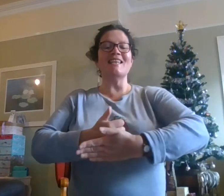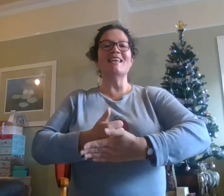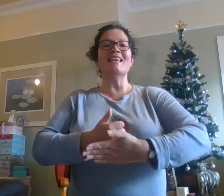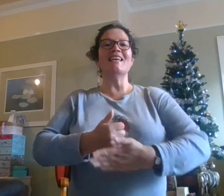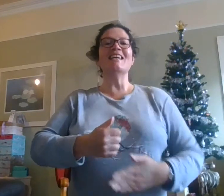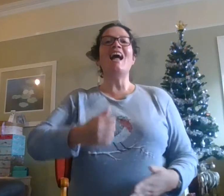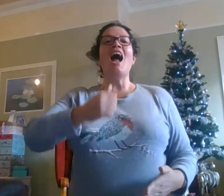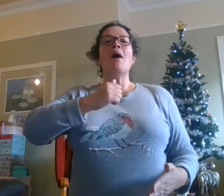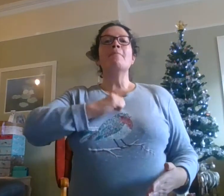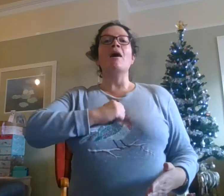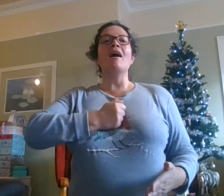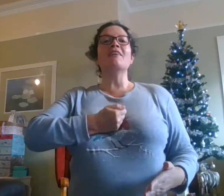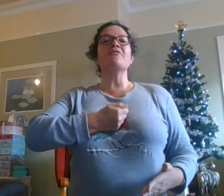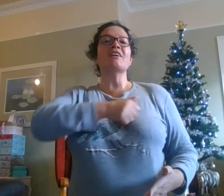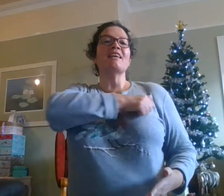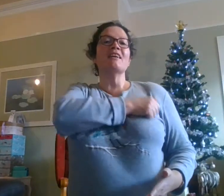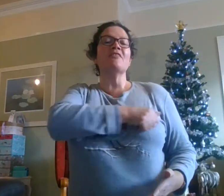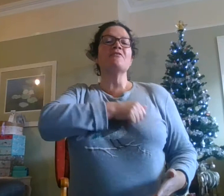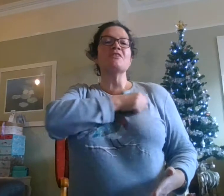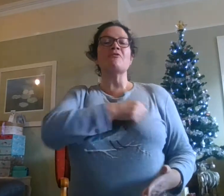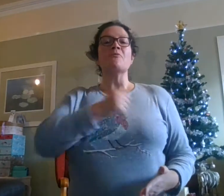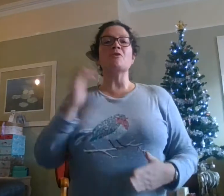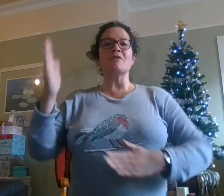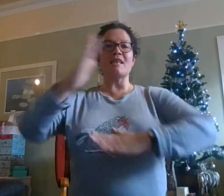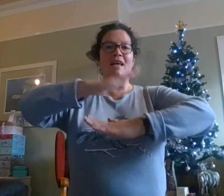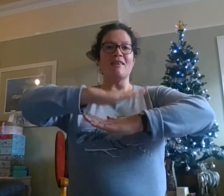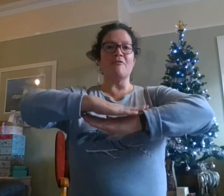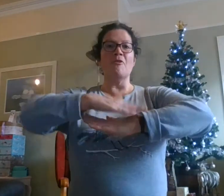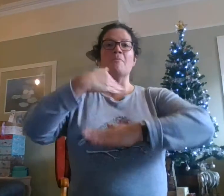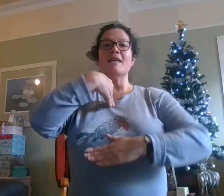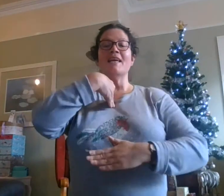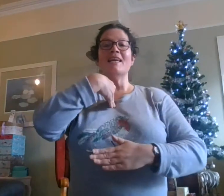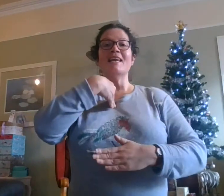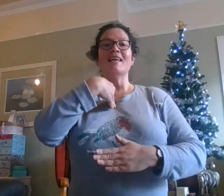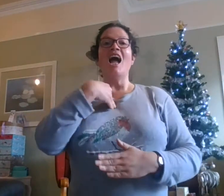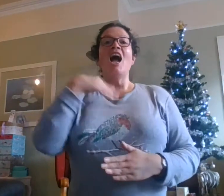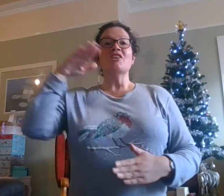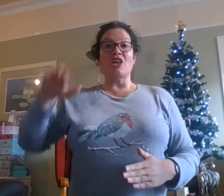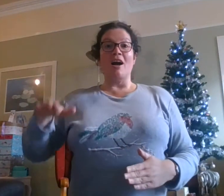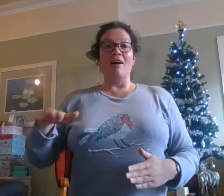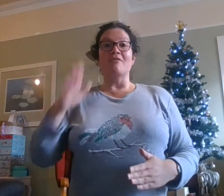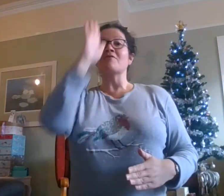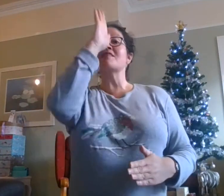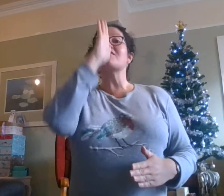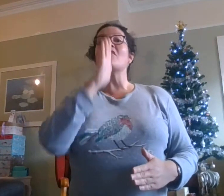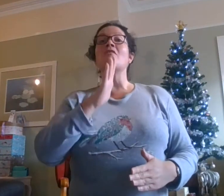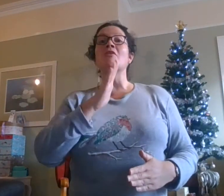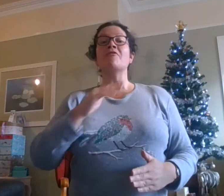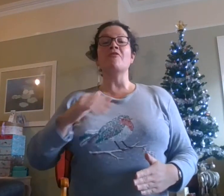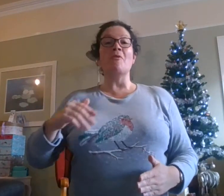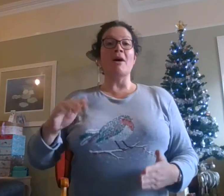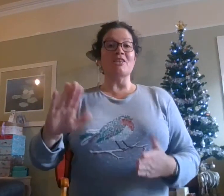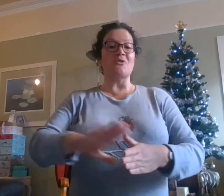mine forgiveness from your death for me child of sorrow for me child